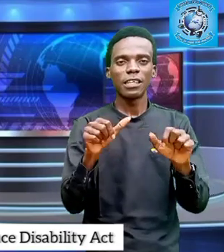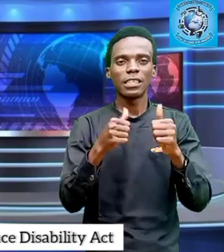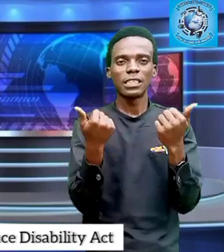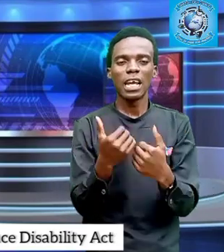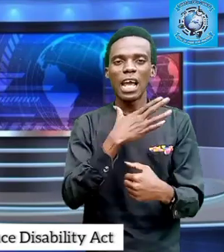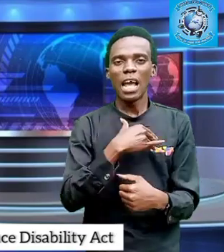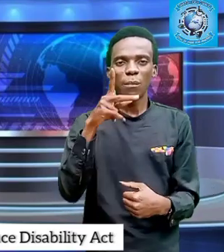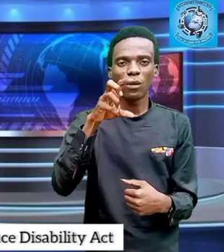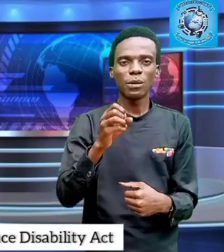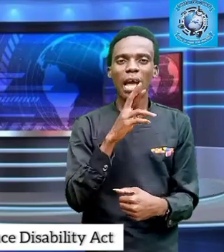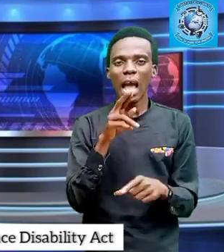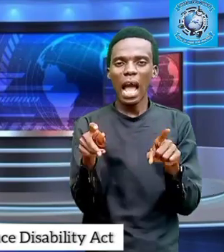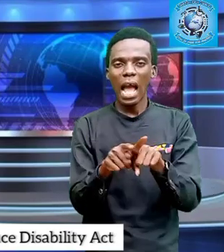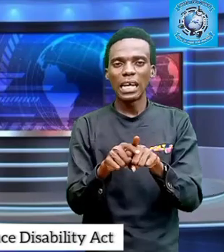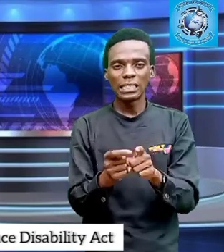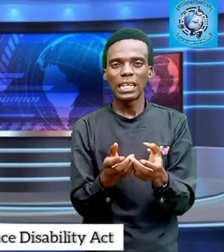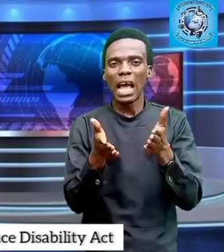as mandated by the law.